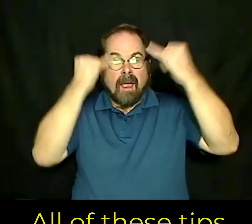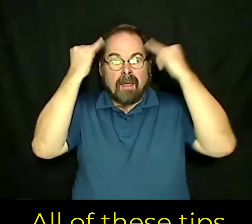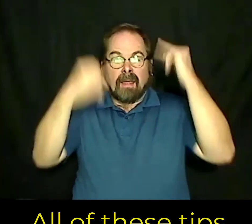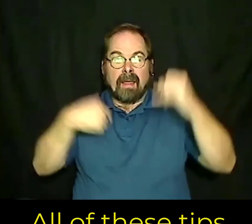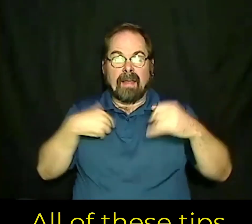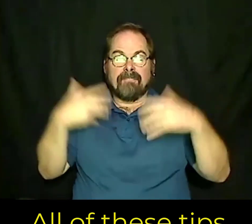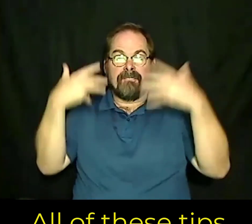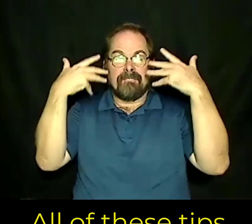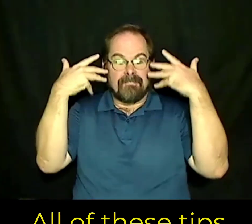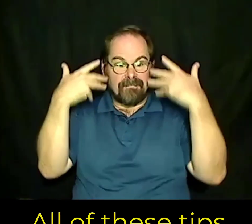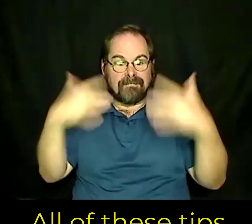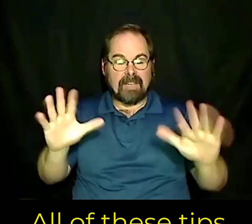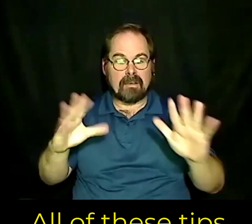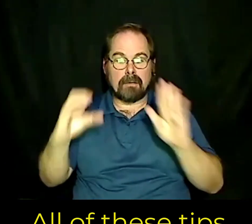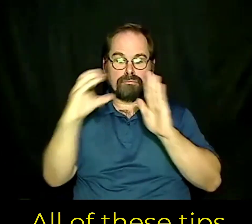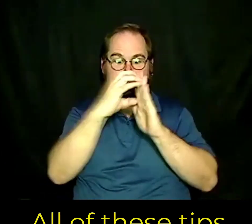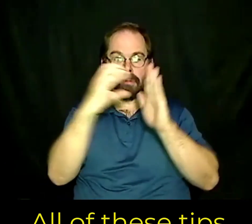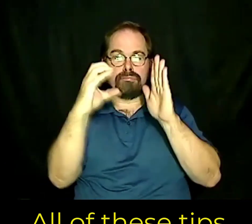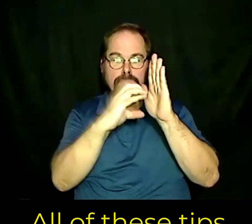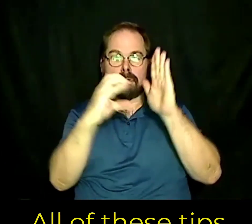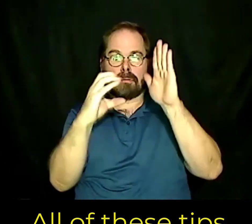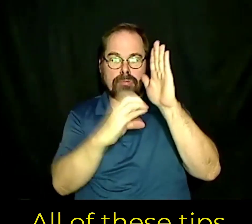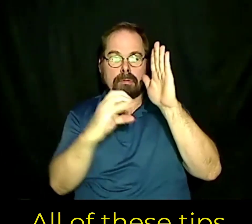The tips and tricks that I have mentioned